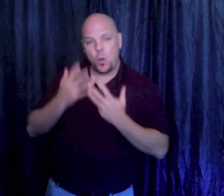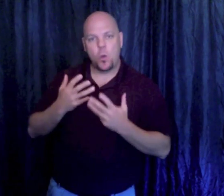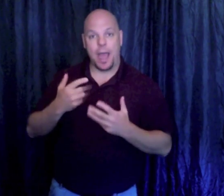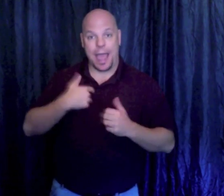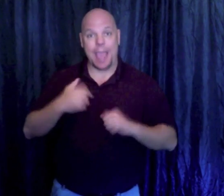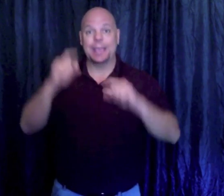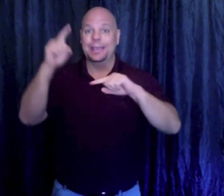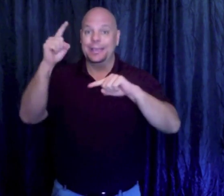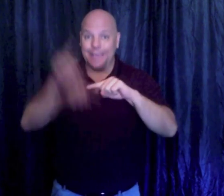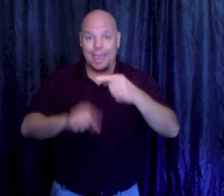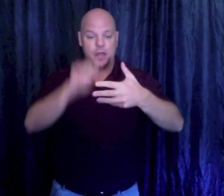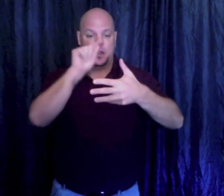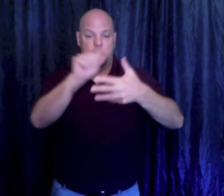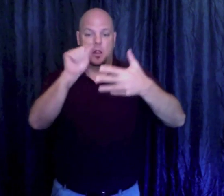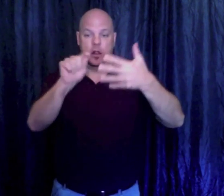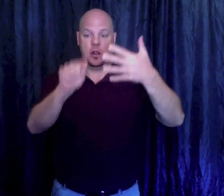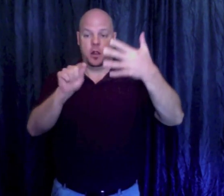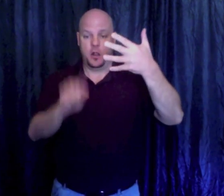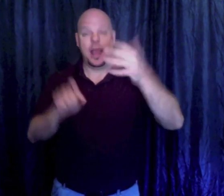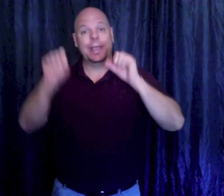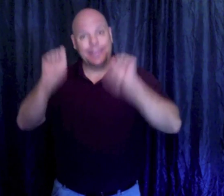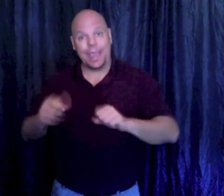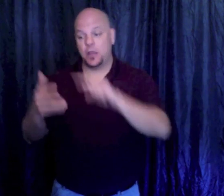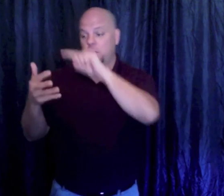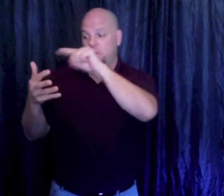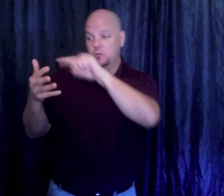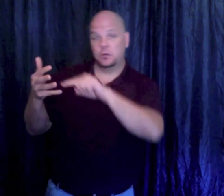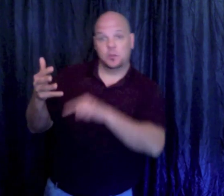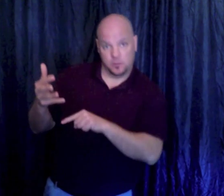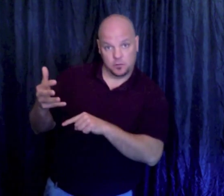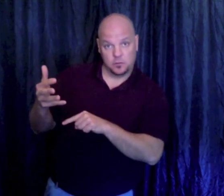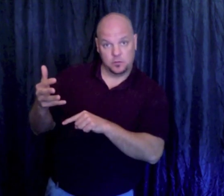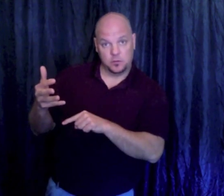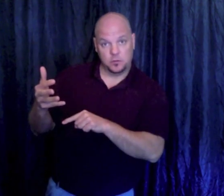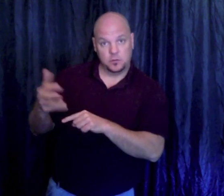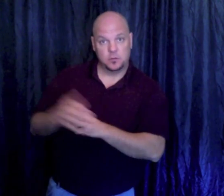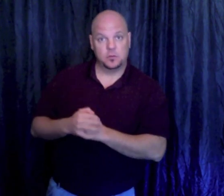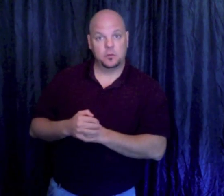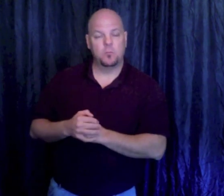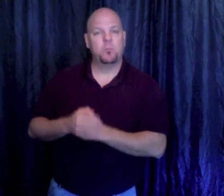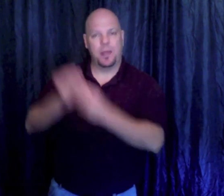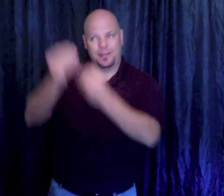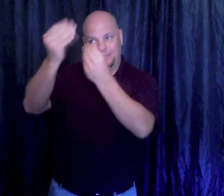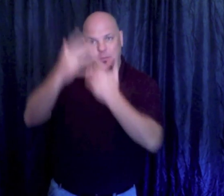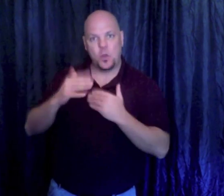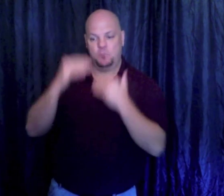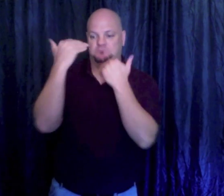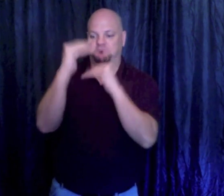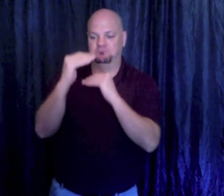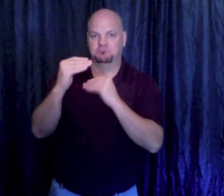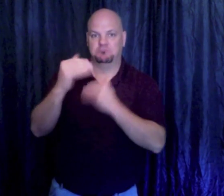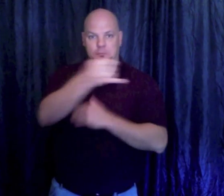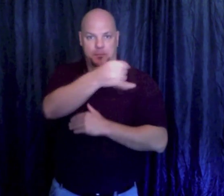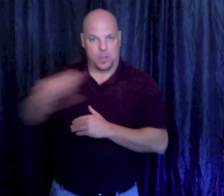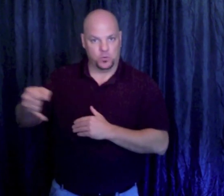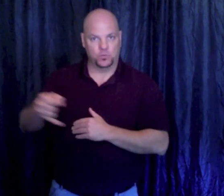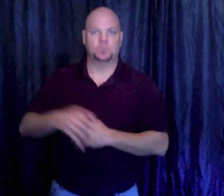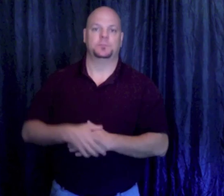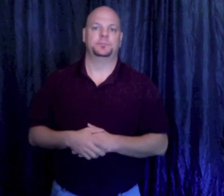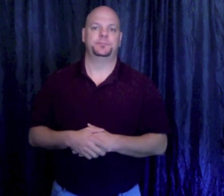I can do and things that are not within the boundaries of my role. And